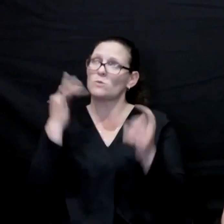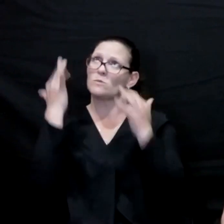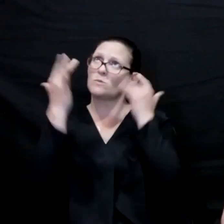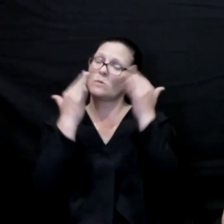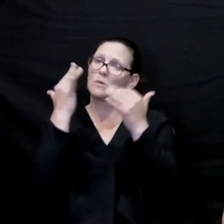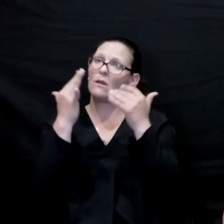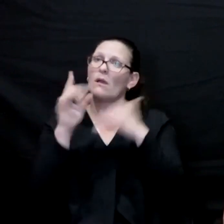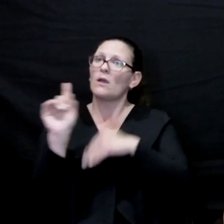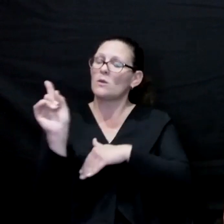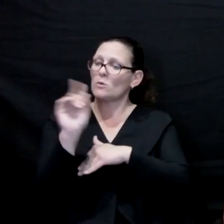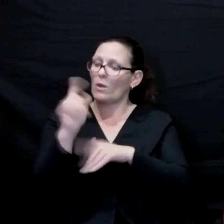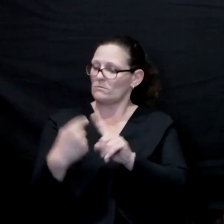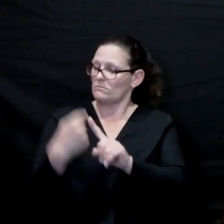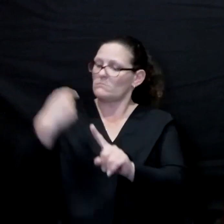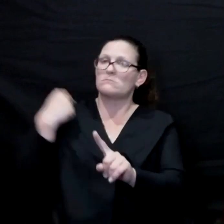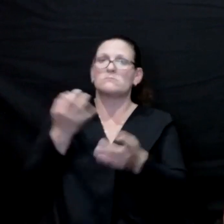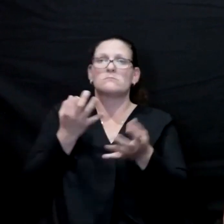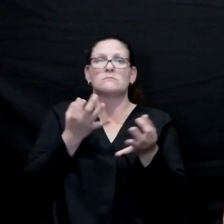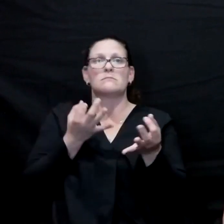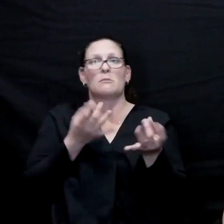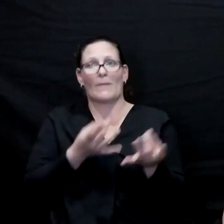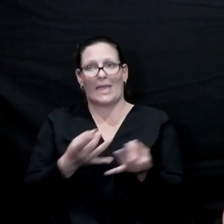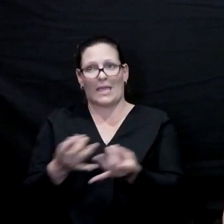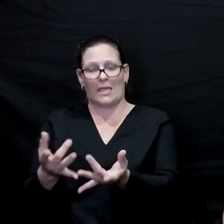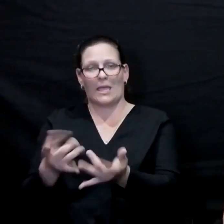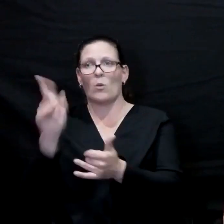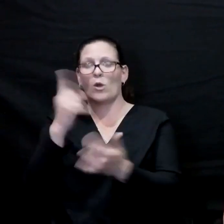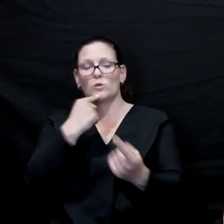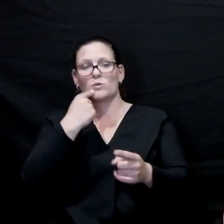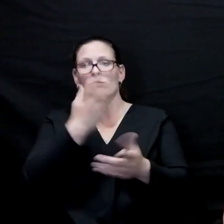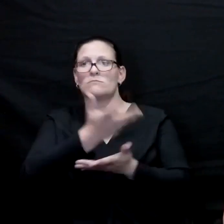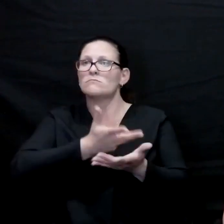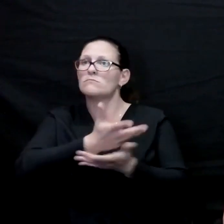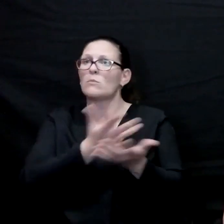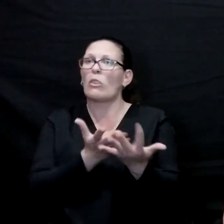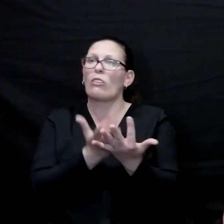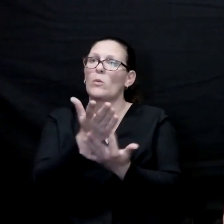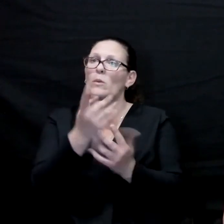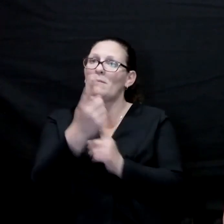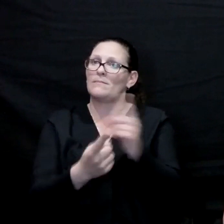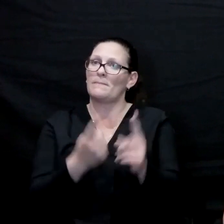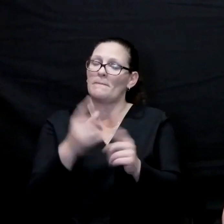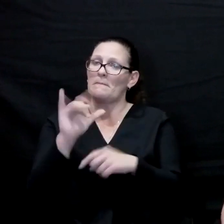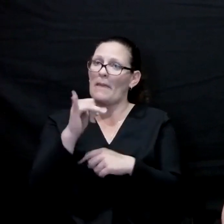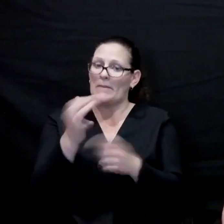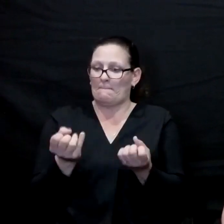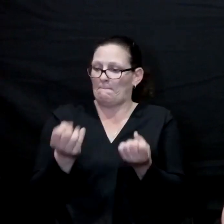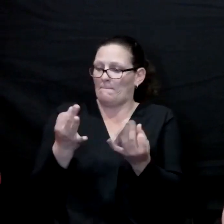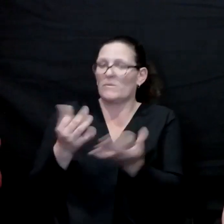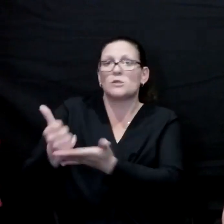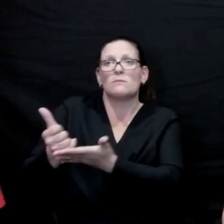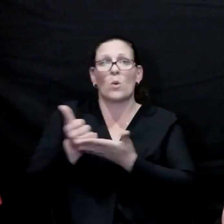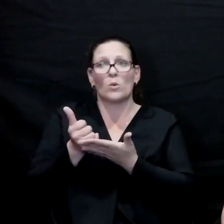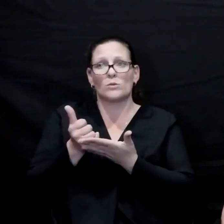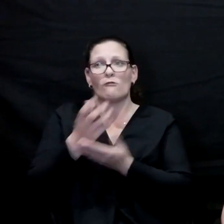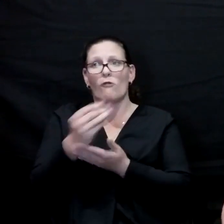deafblind consultant or have an OT. So, you know, the more evidence you've got, the more preparation